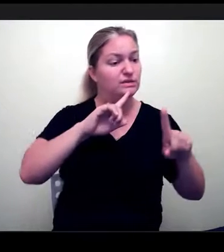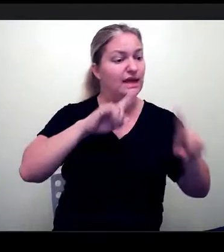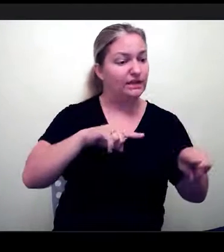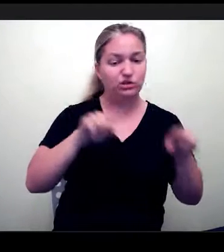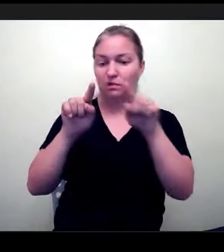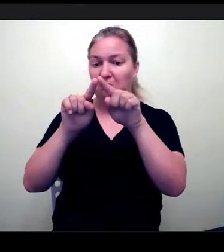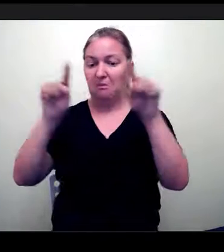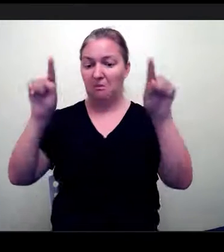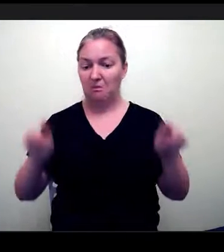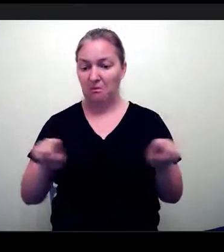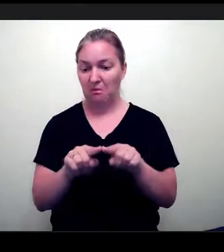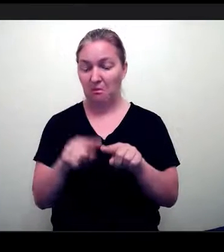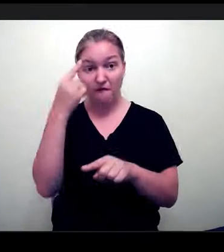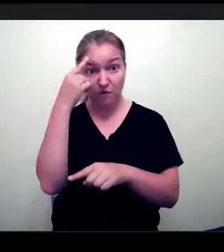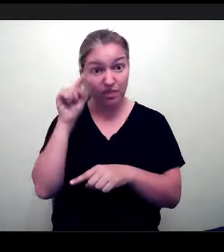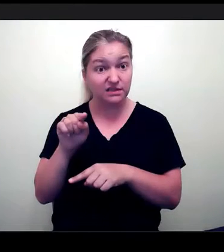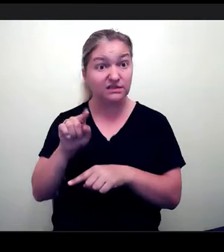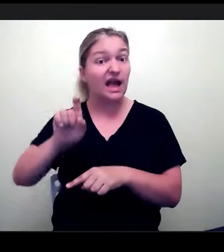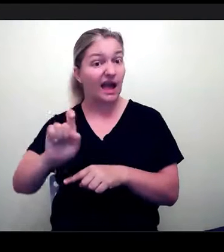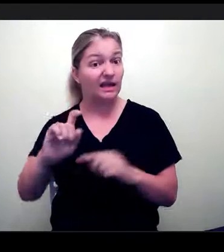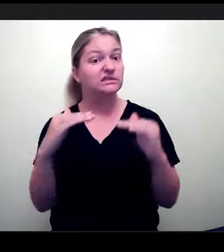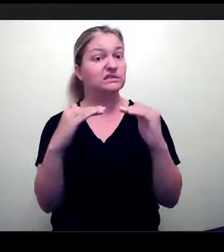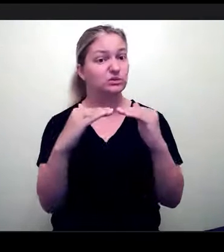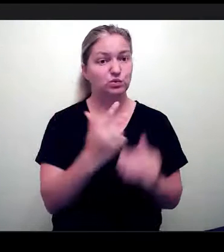In this case, x equals 3.